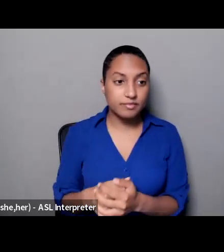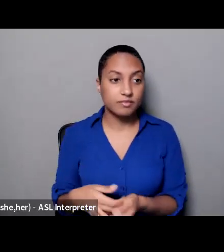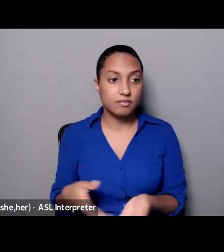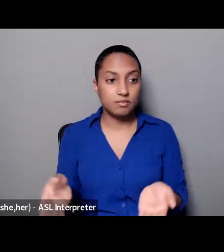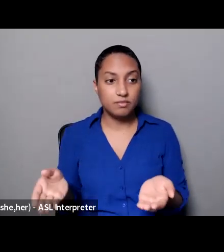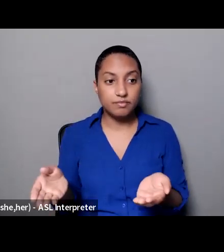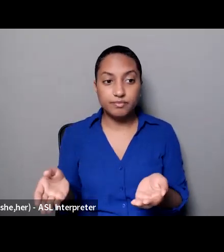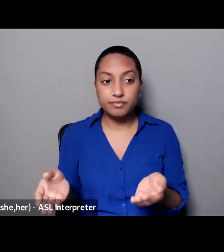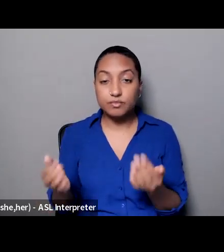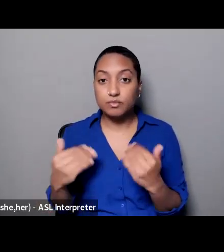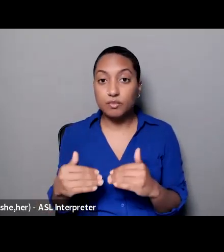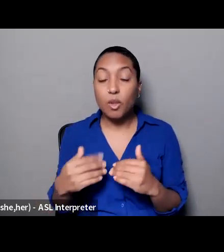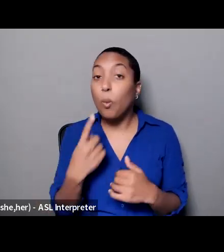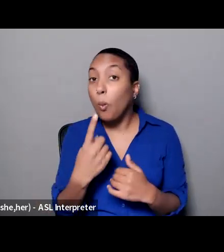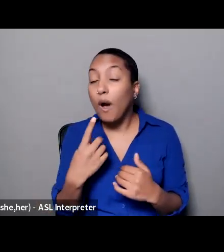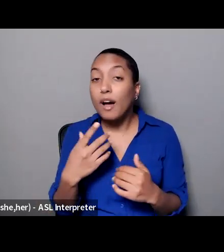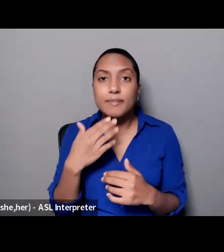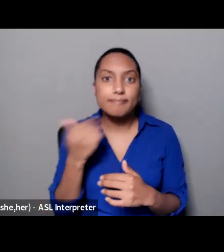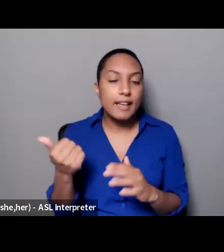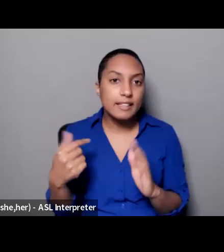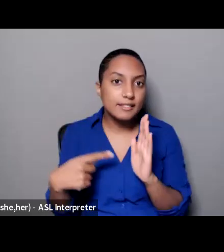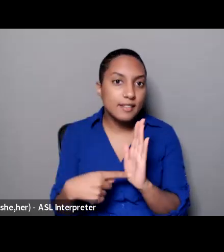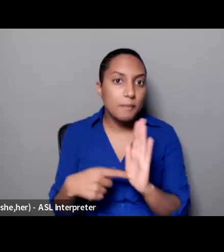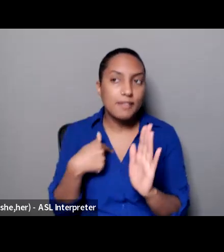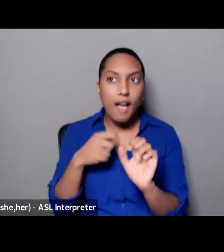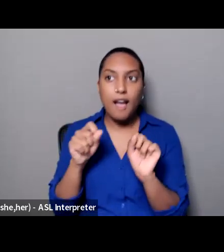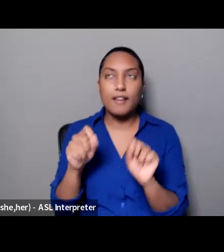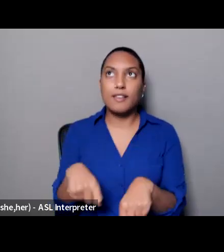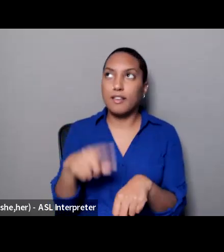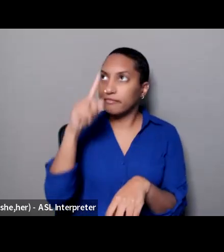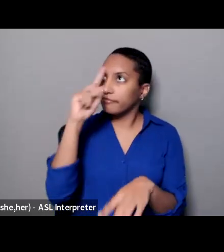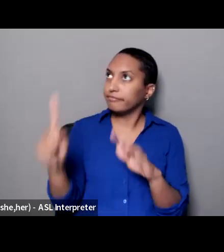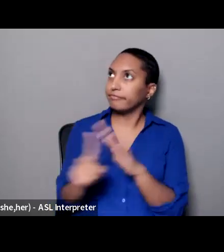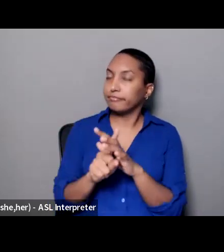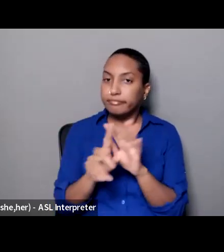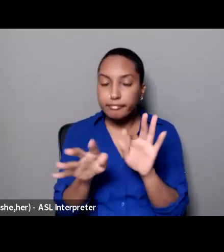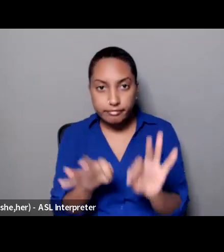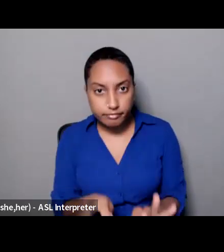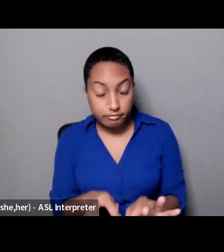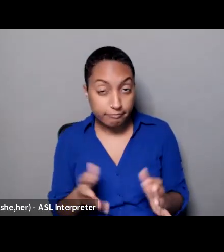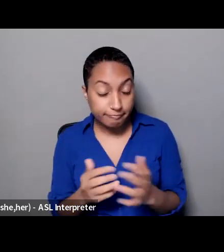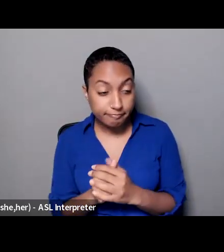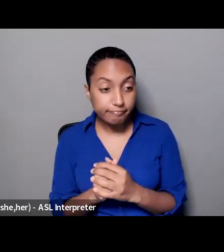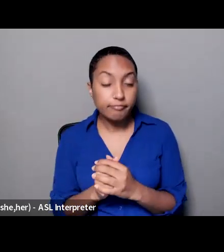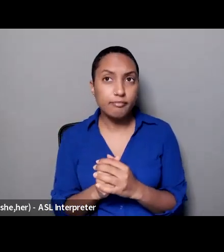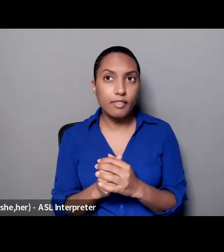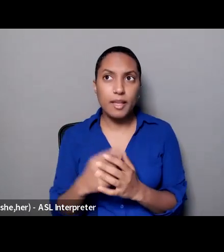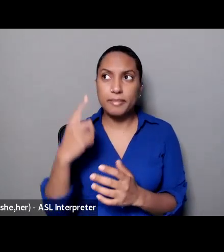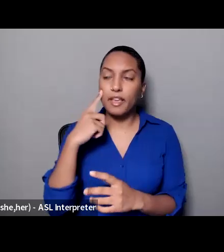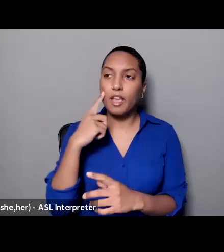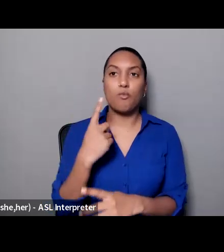And one of the best examples that I can think of is an individual, Ed